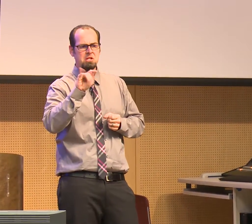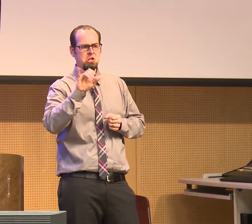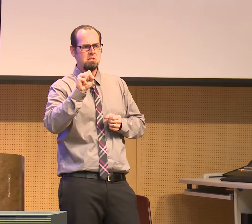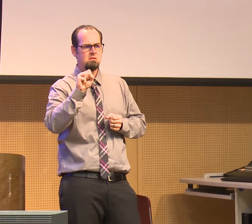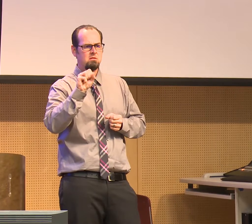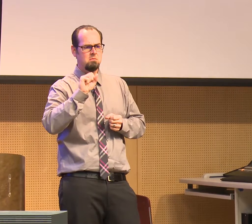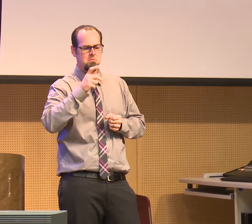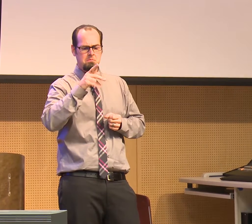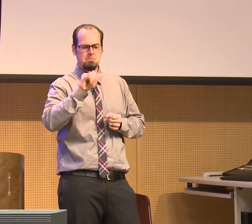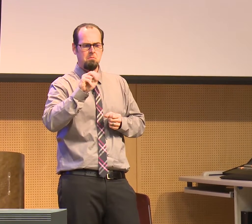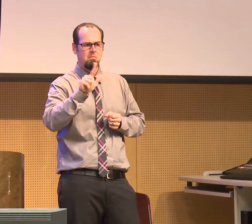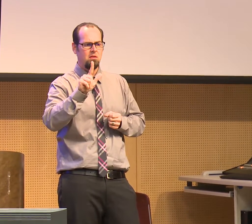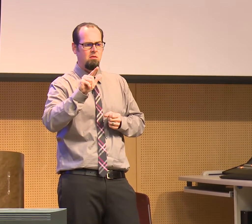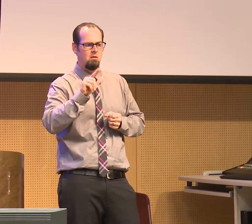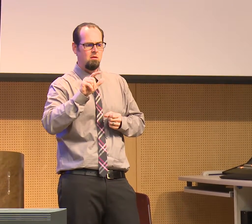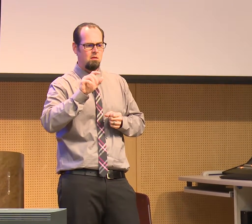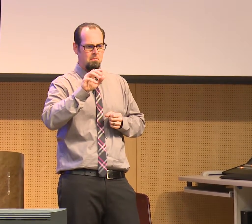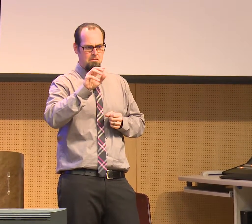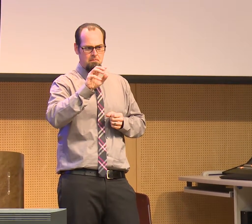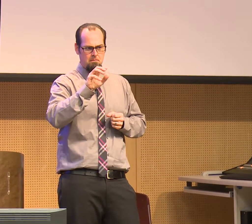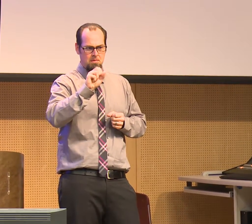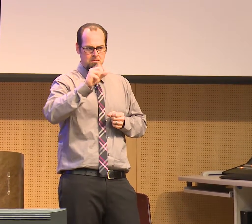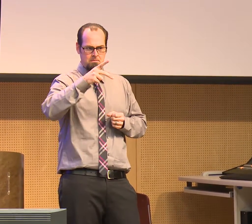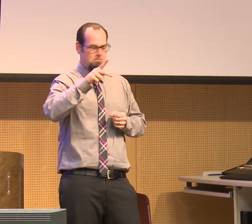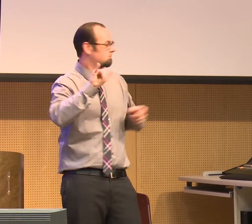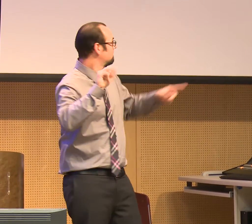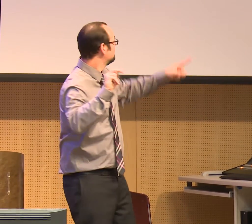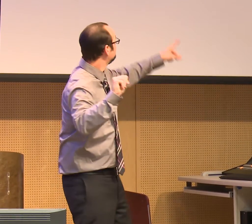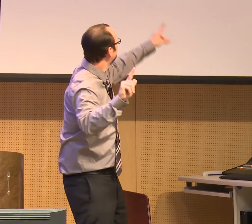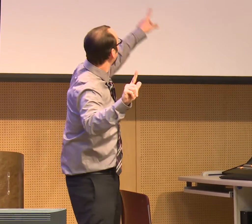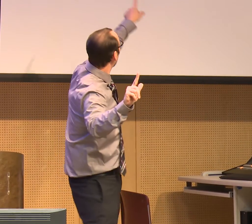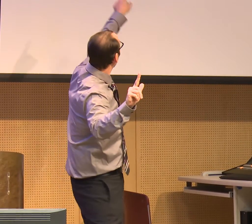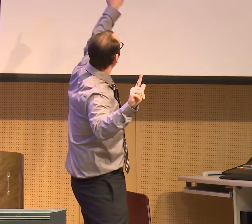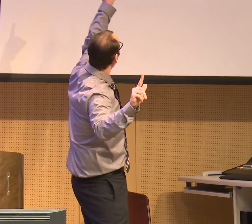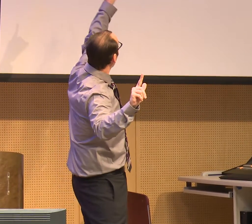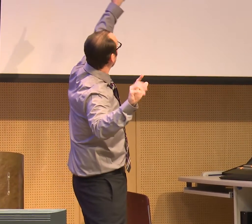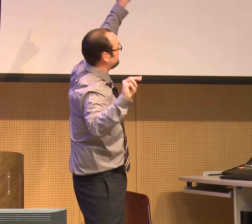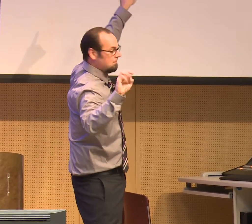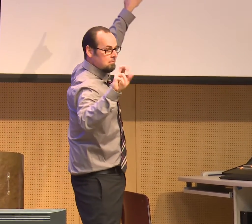When I was 2 years old, I contracted spinal meningitis